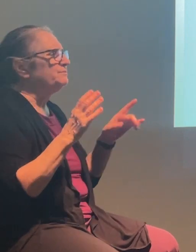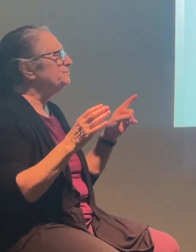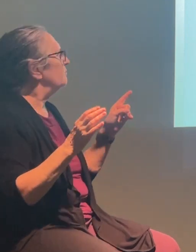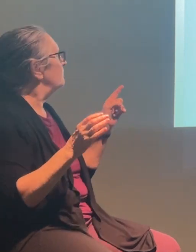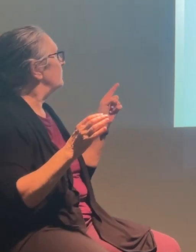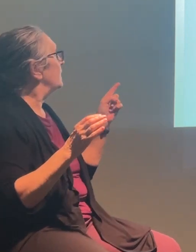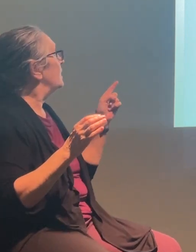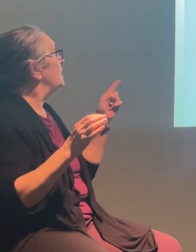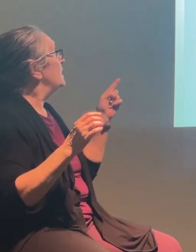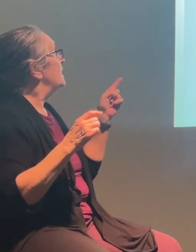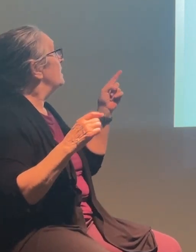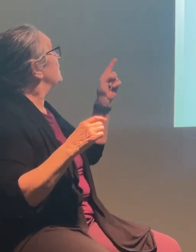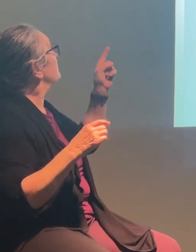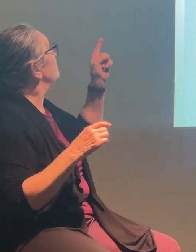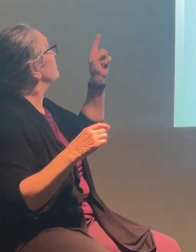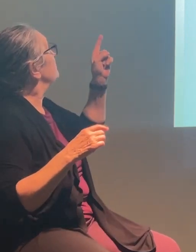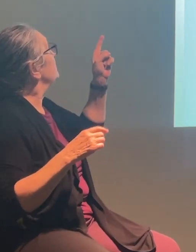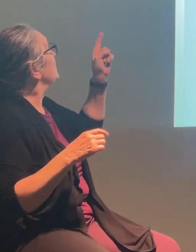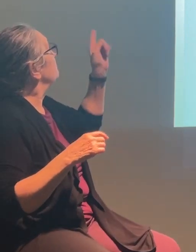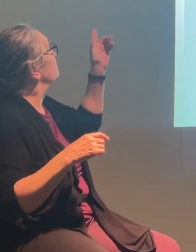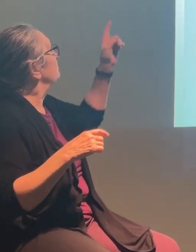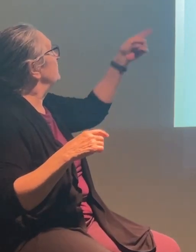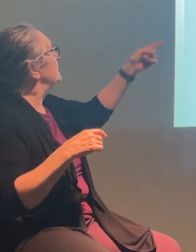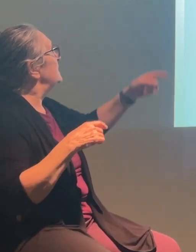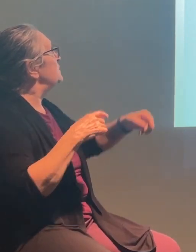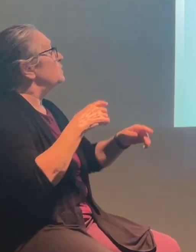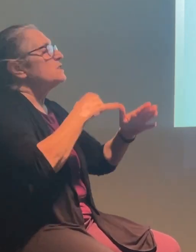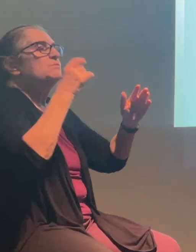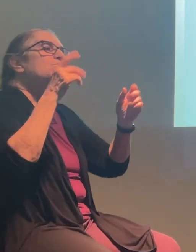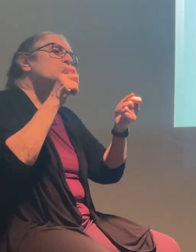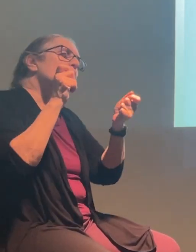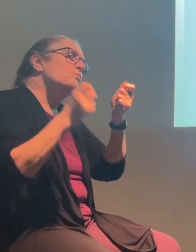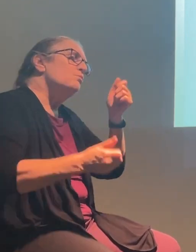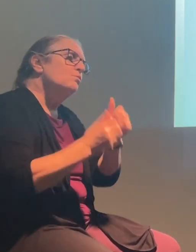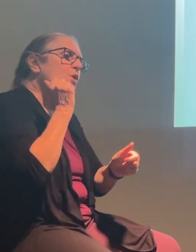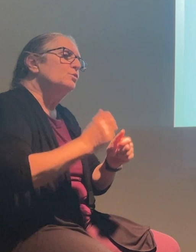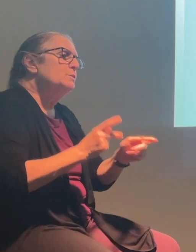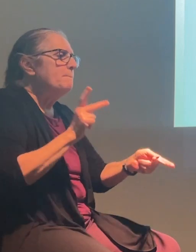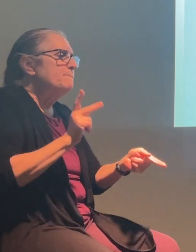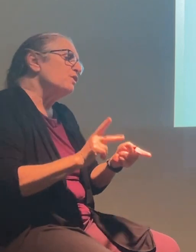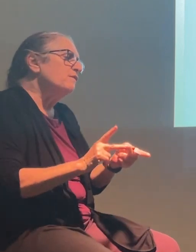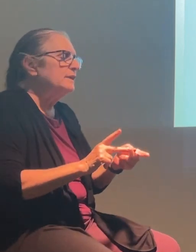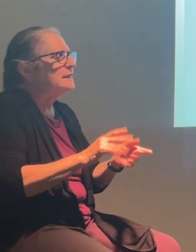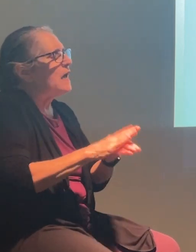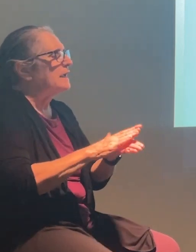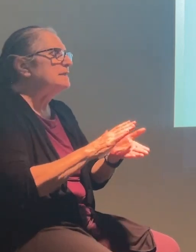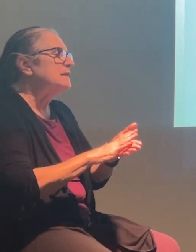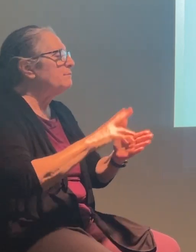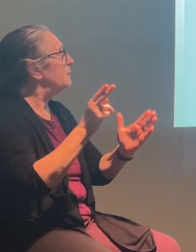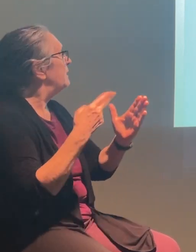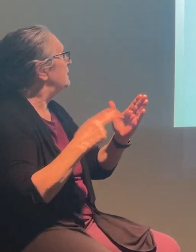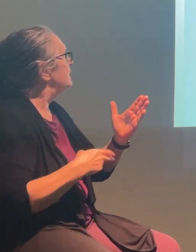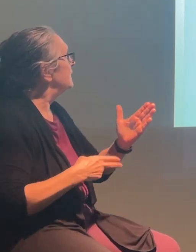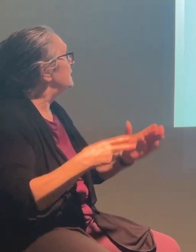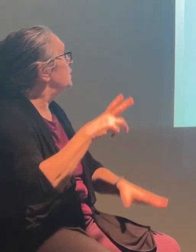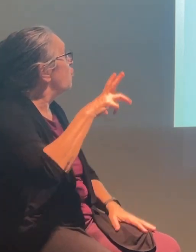the most perfect academic painting. He spent, as you can see, like a good 30 years finishing